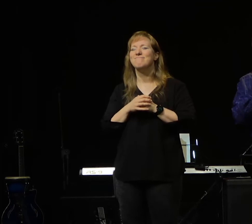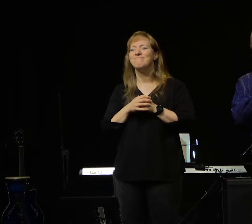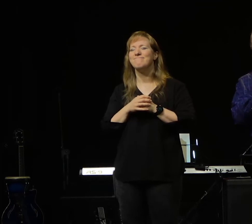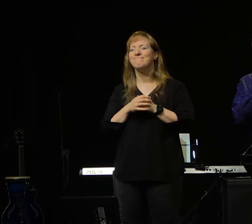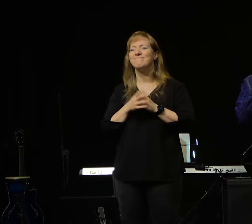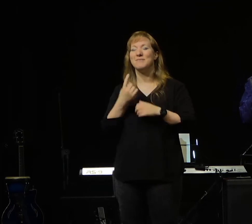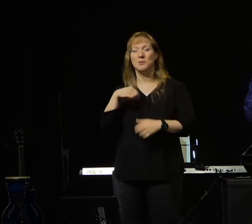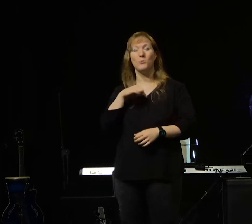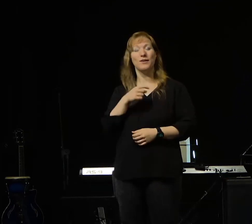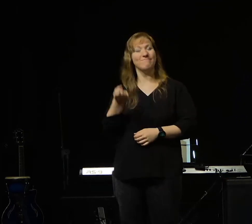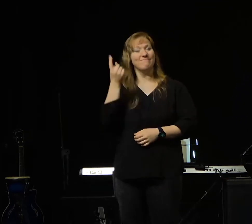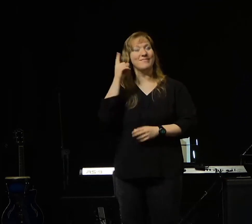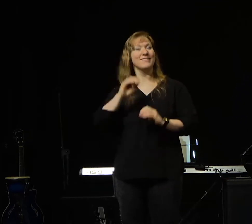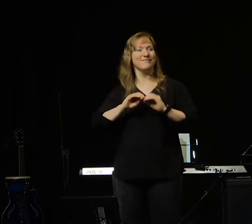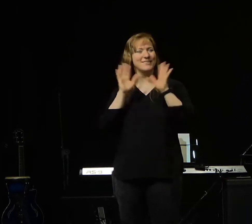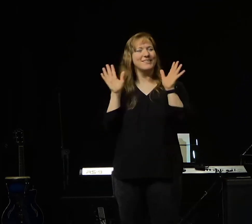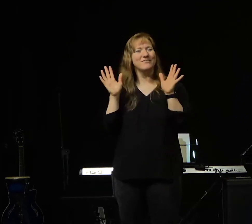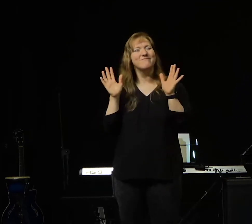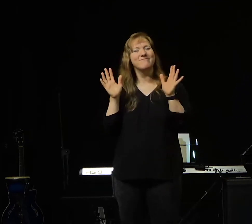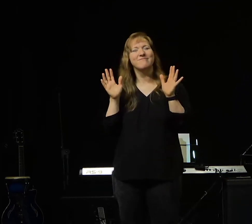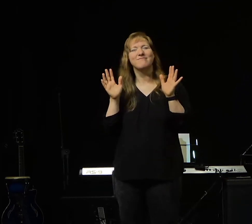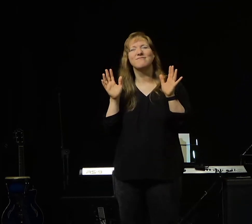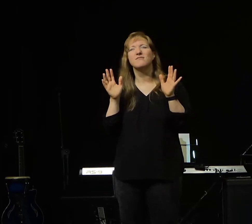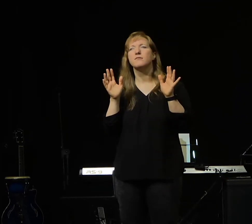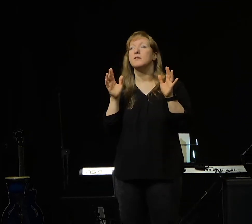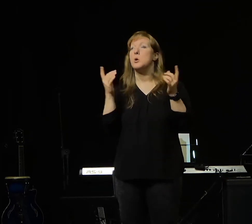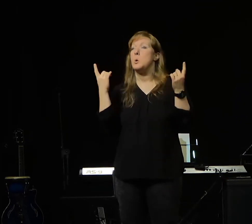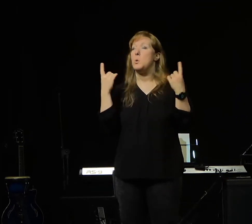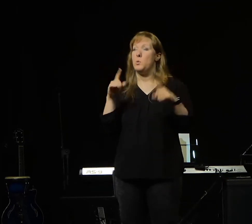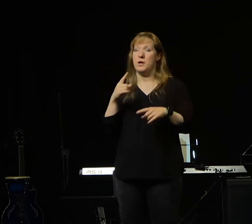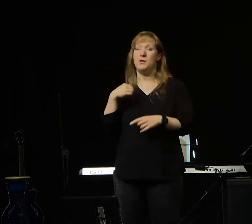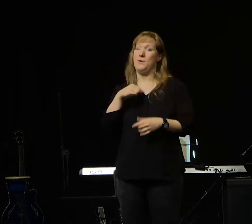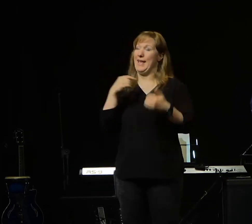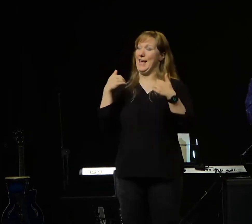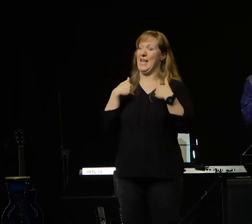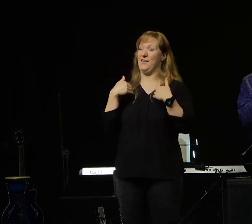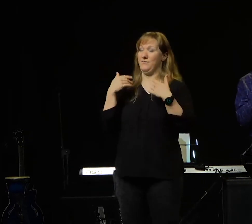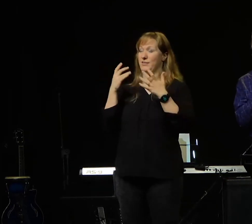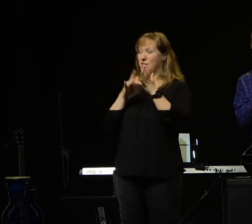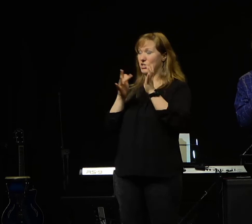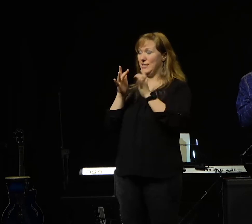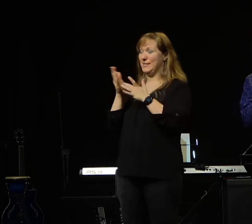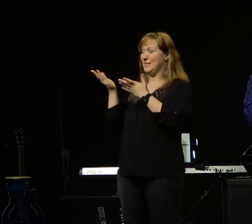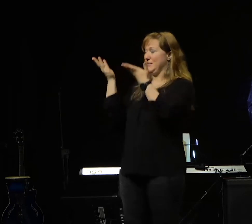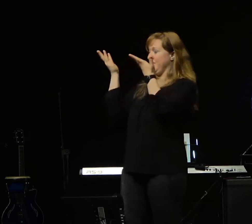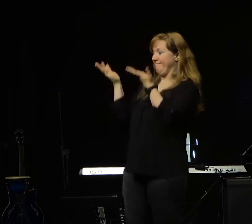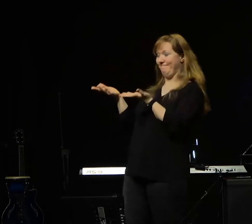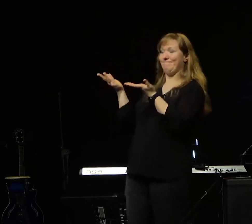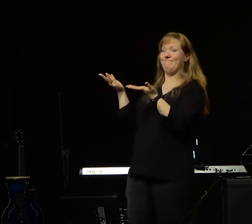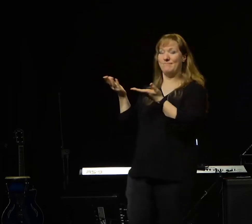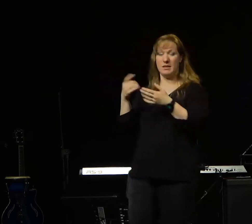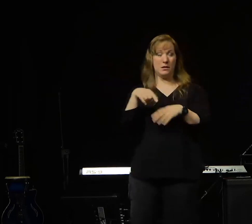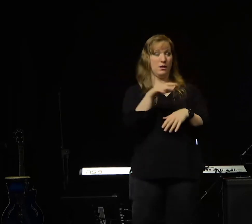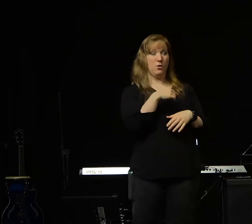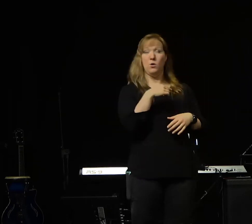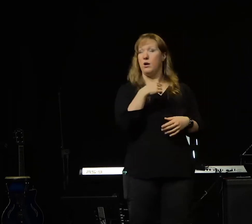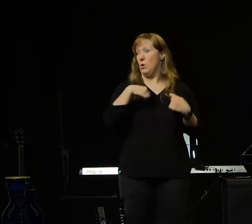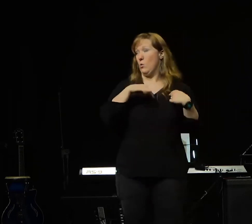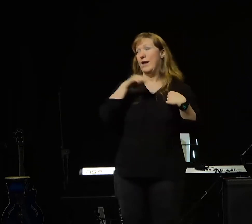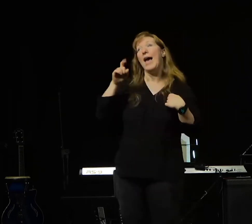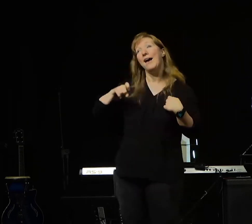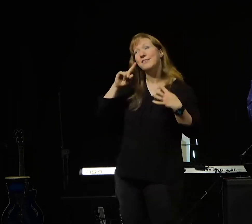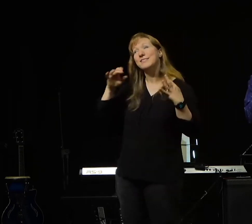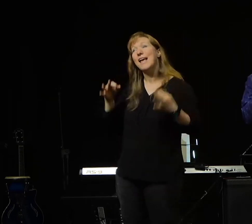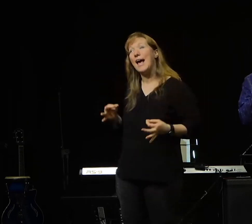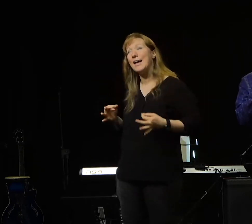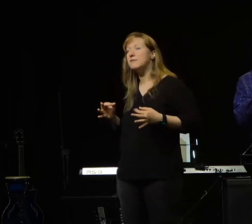And we understand that when we're presented with him, it's a choice. But we're going to make a choice one way or the